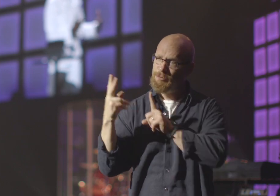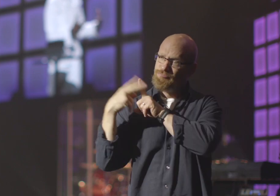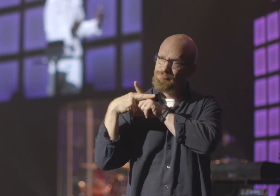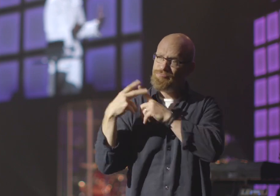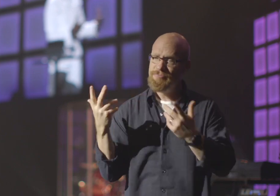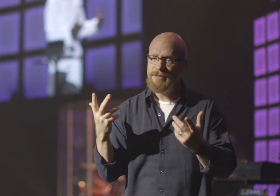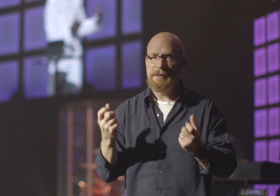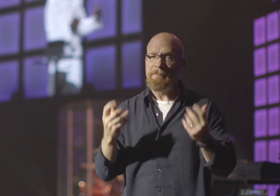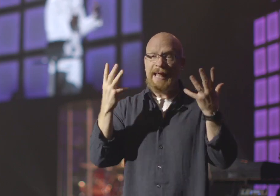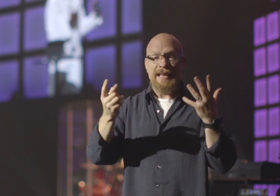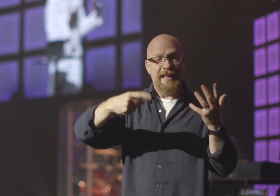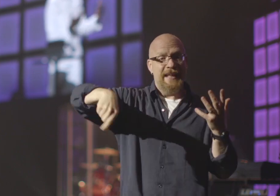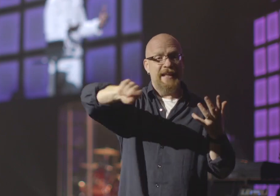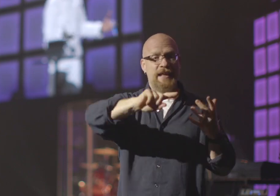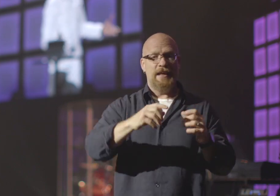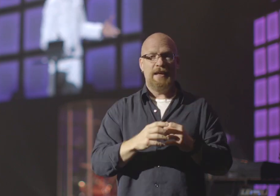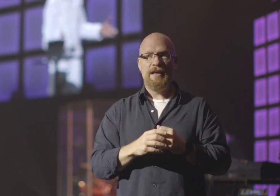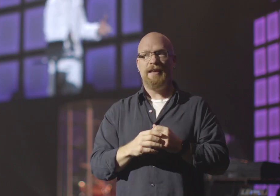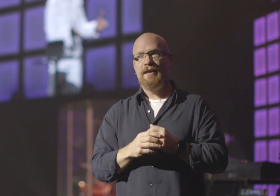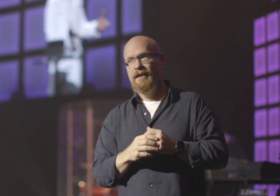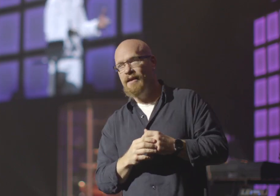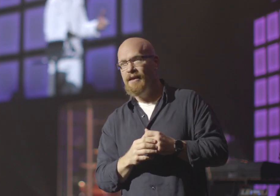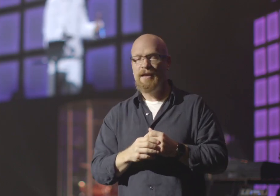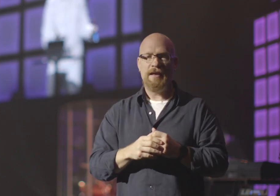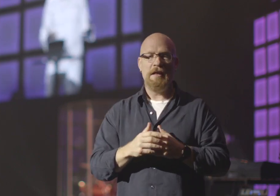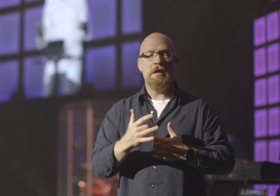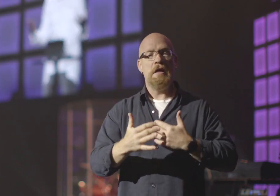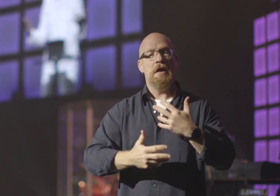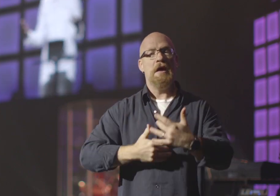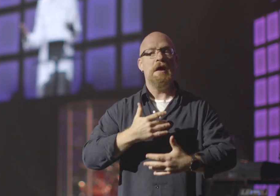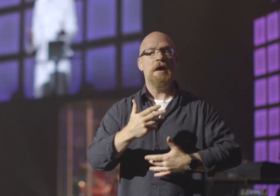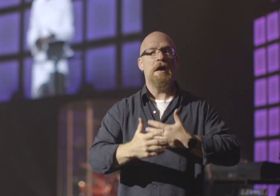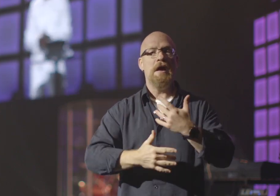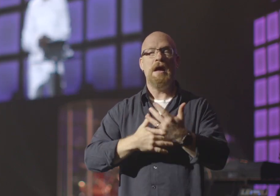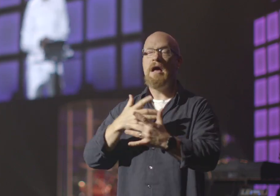don't run into our assignment until we really